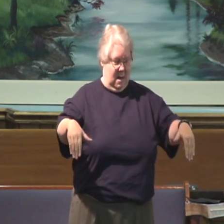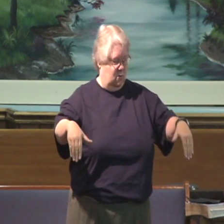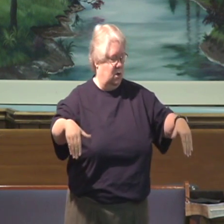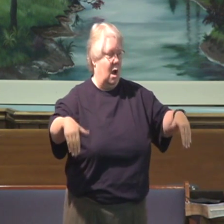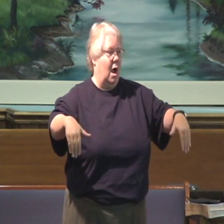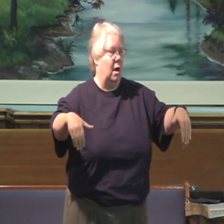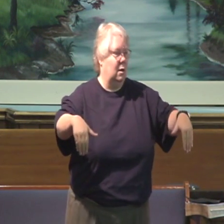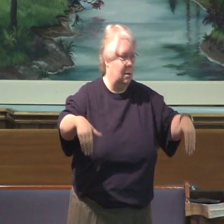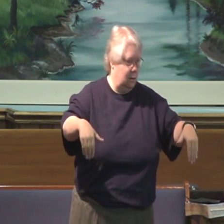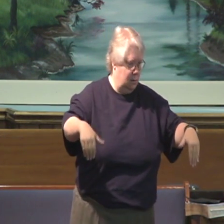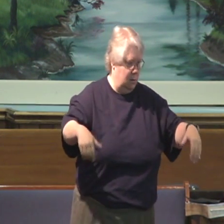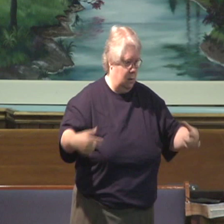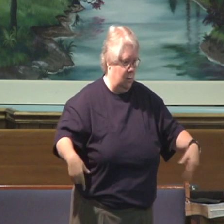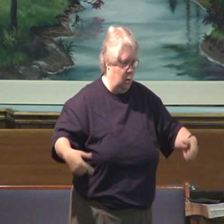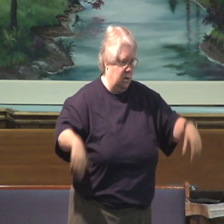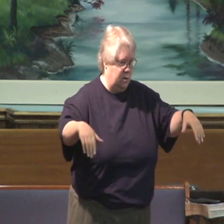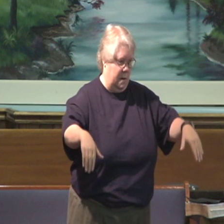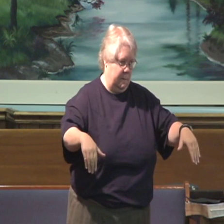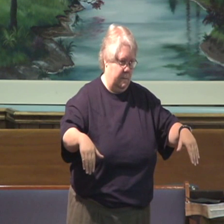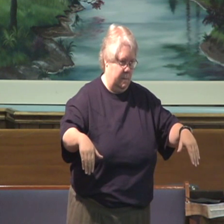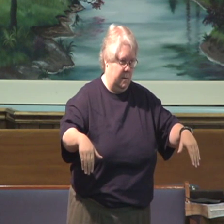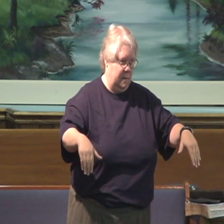hand was on the wrist.